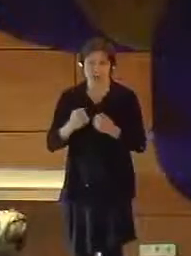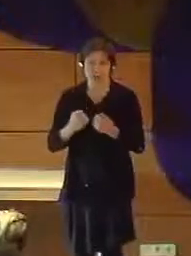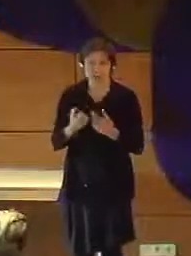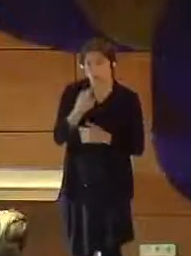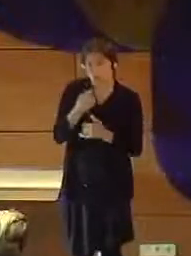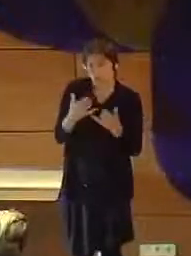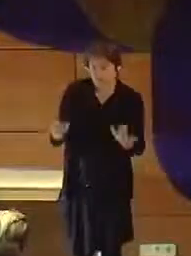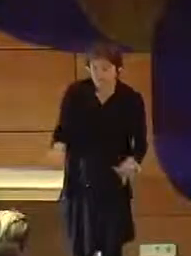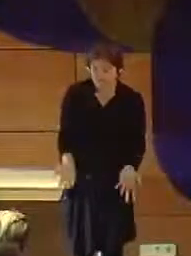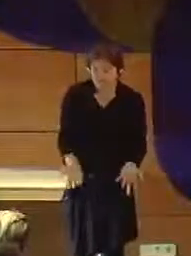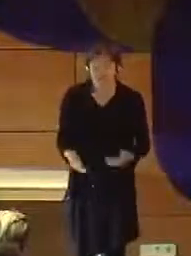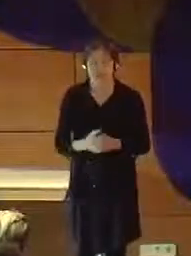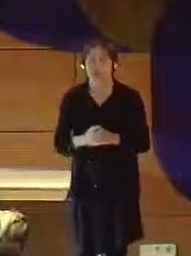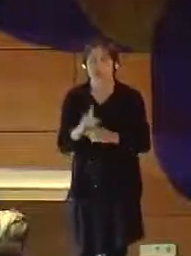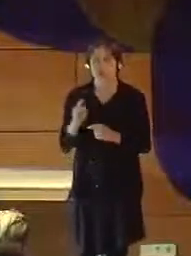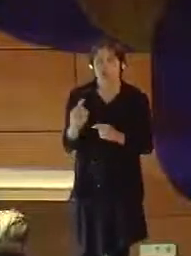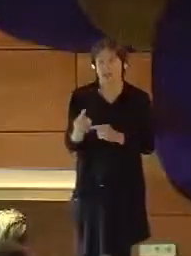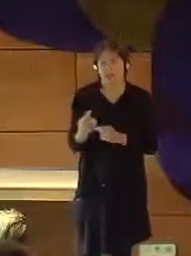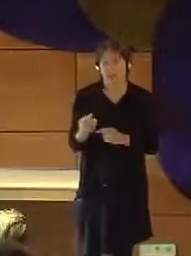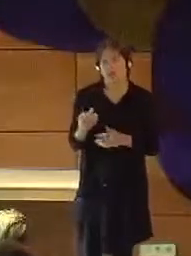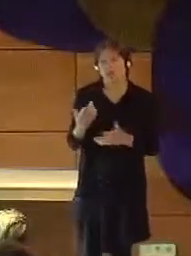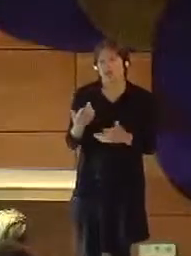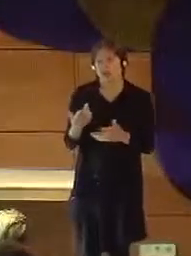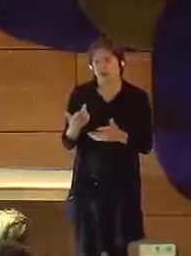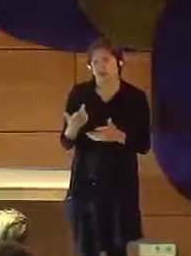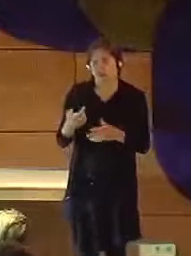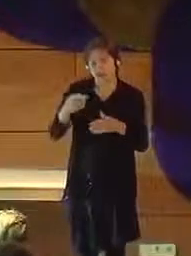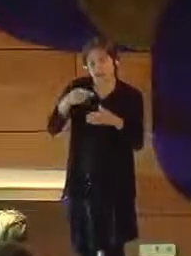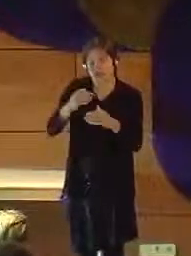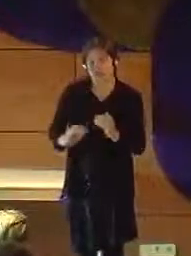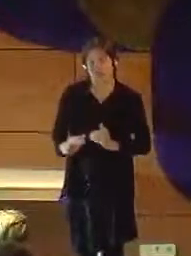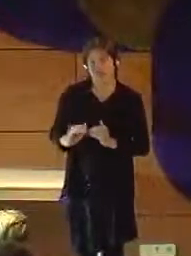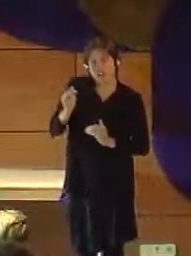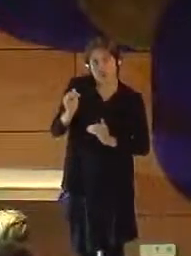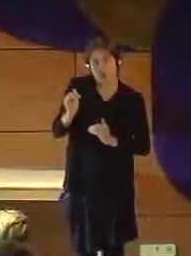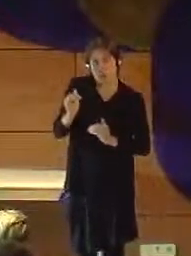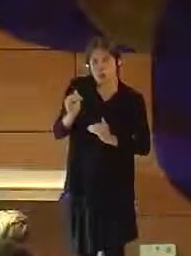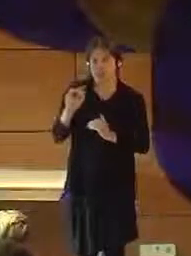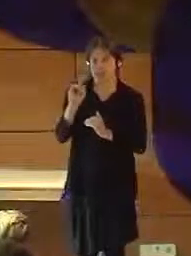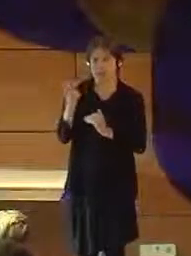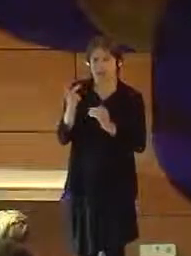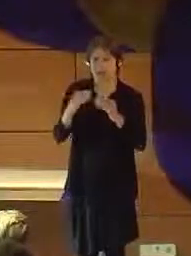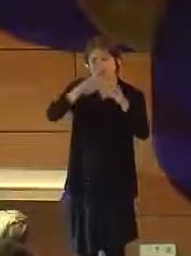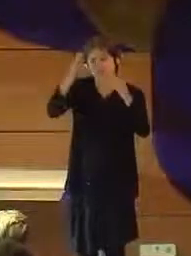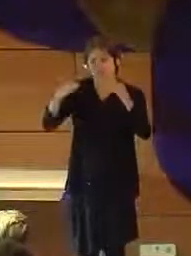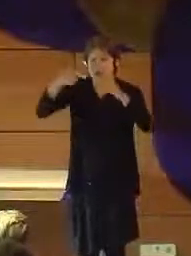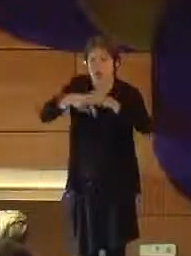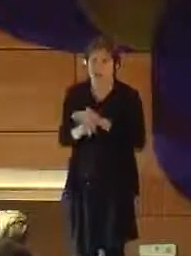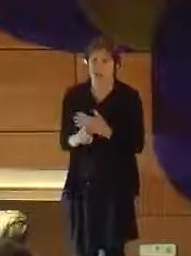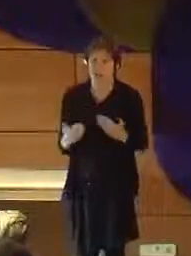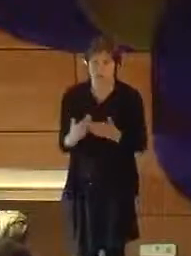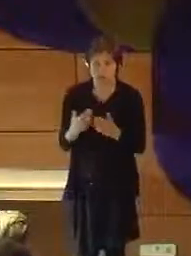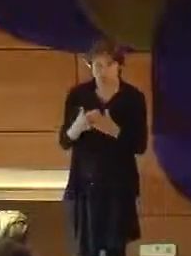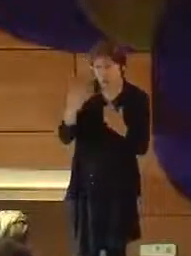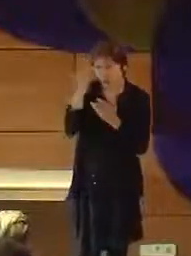been difficult. And my question is, he's under the 2nd percentile in terms of growth. At which point in time should